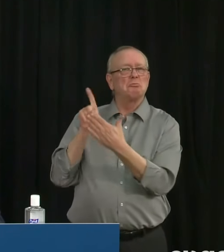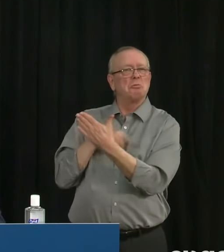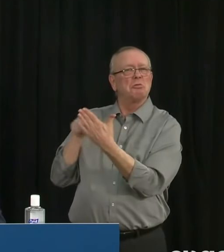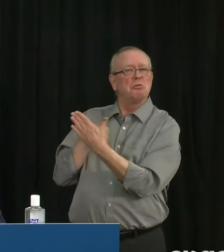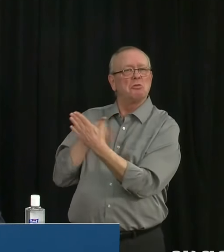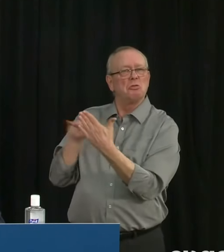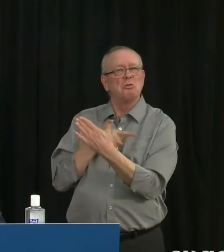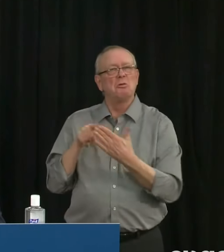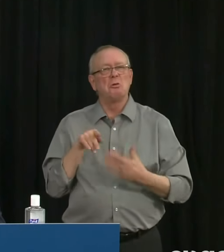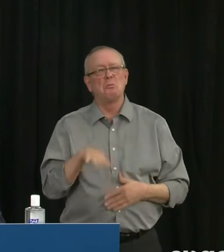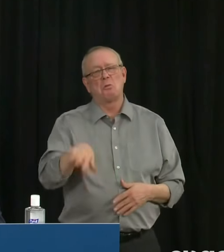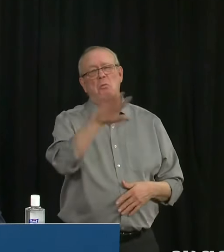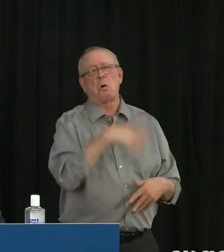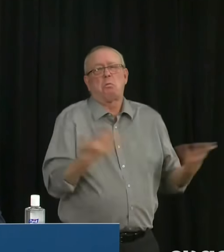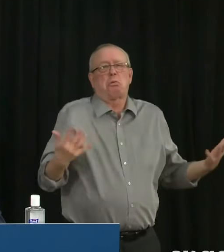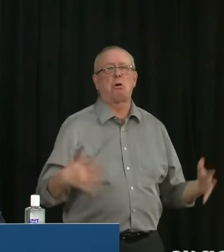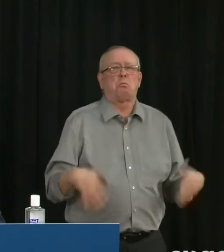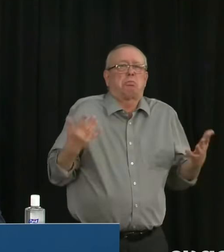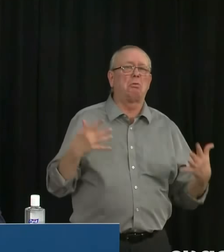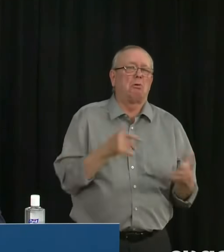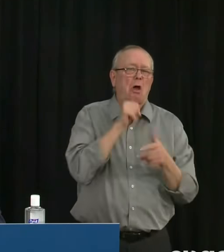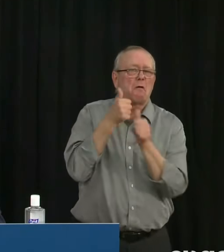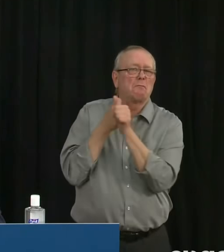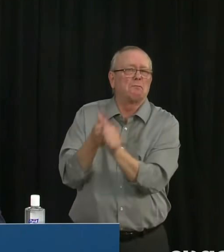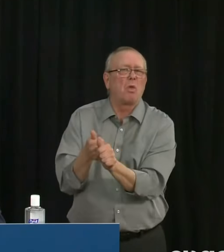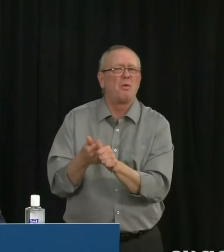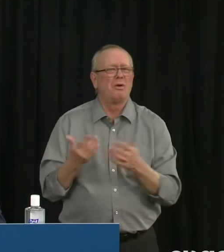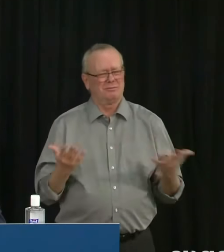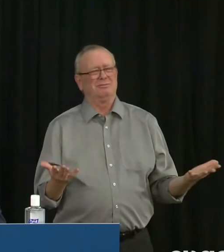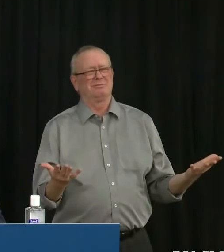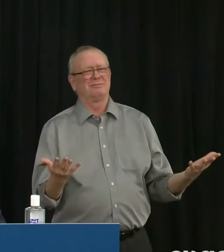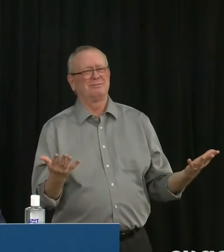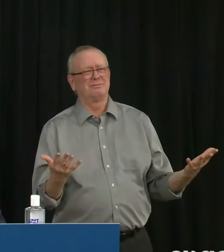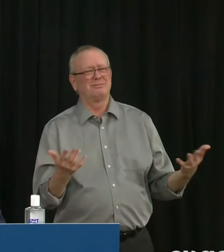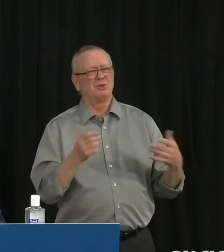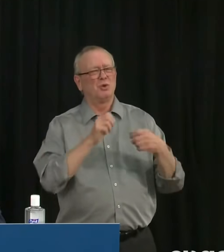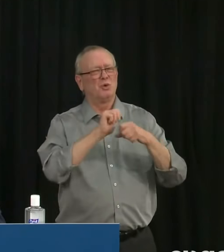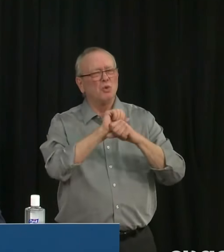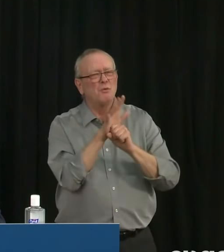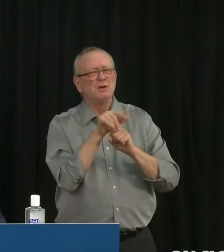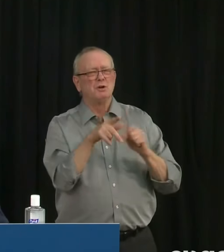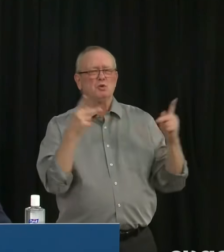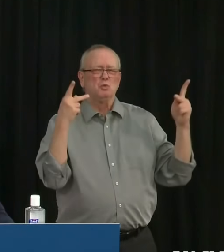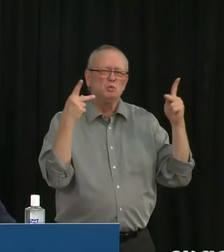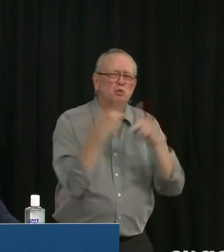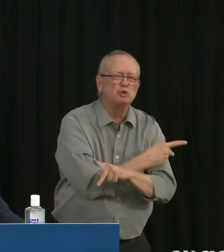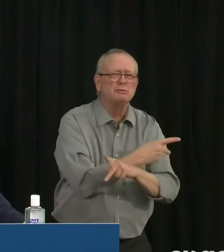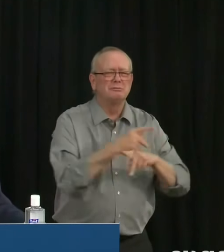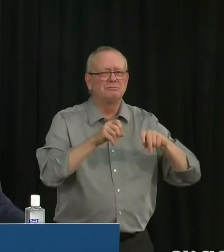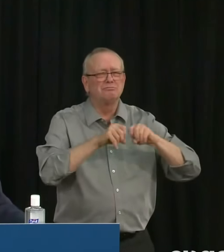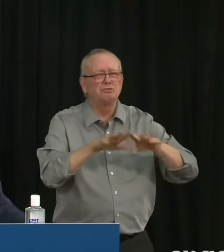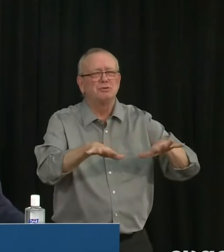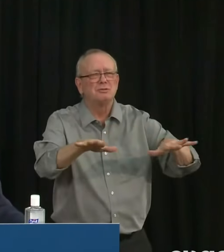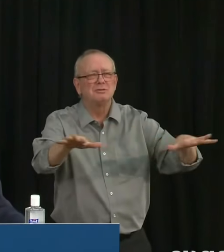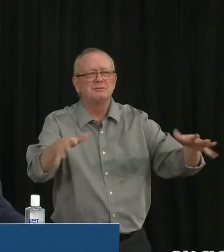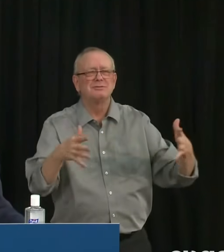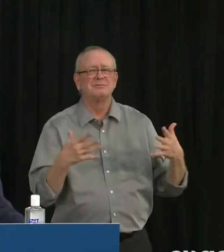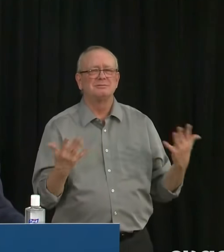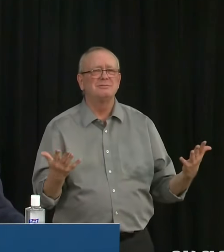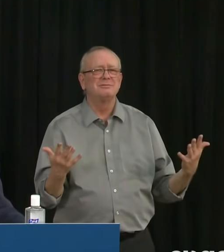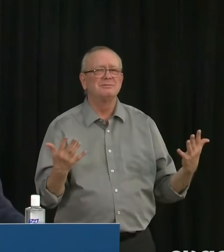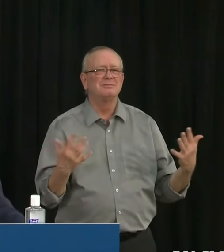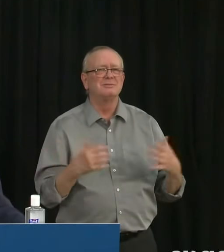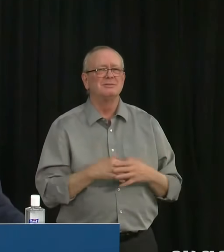means there's an opportunity for people to continue to spread the virus throughout our community. So it is, unfortunately,